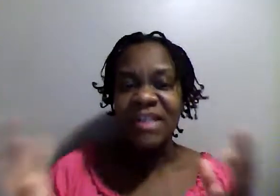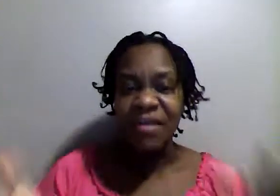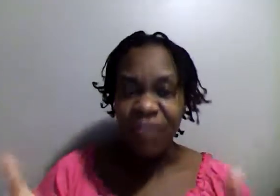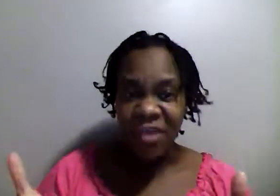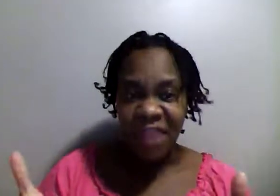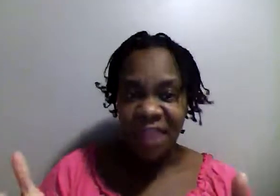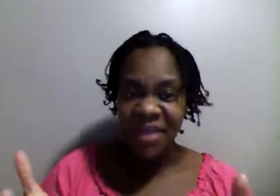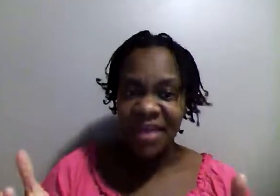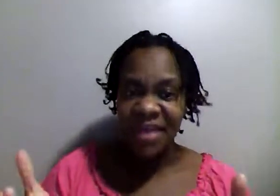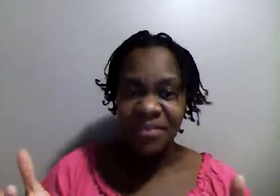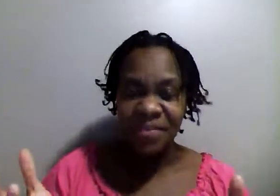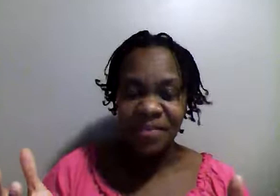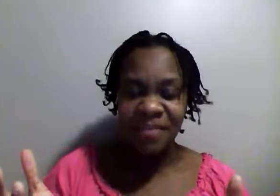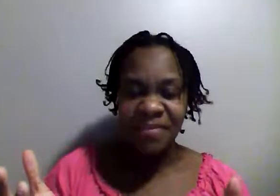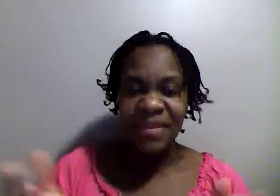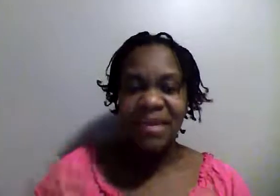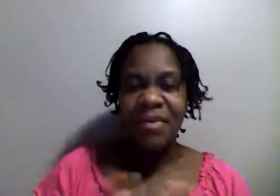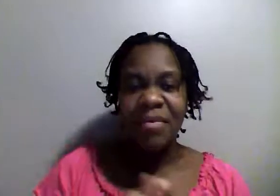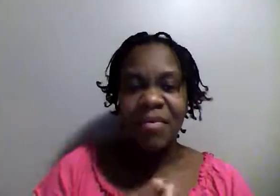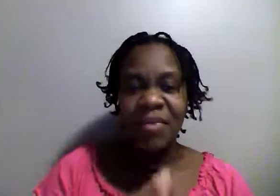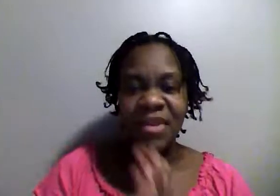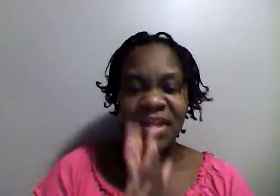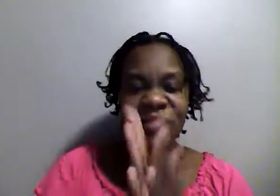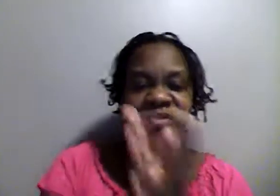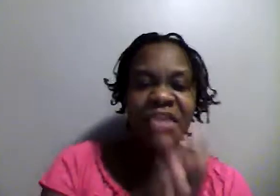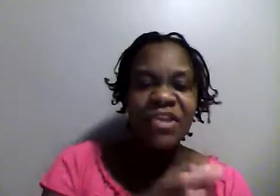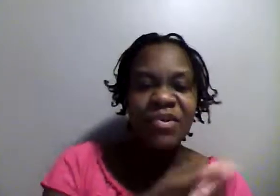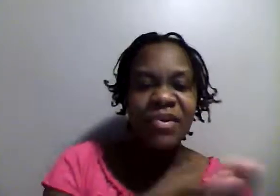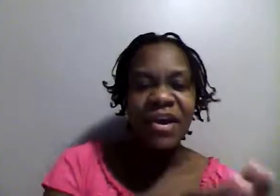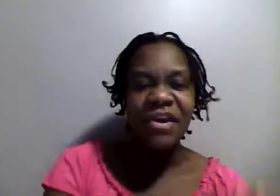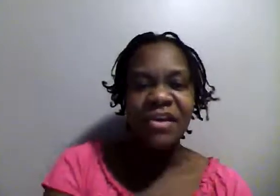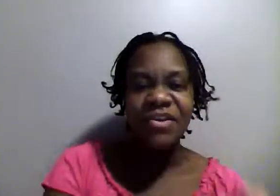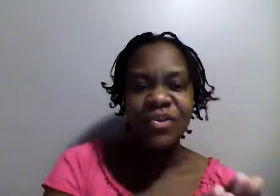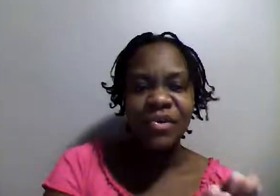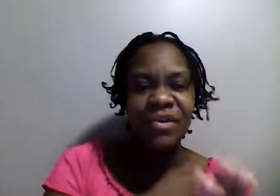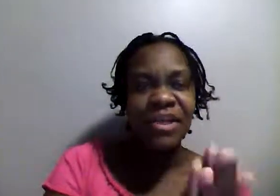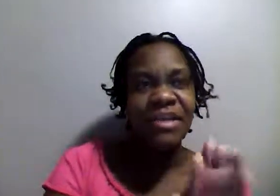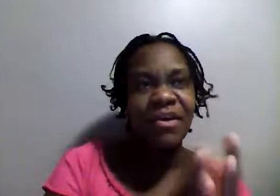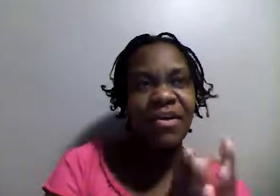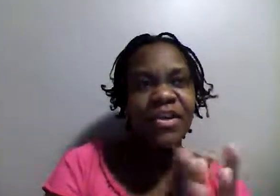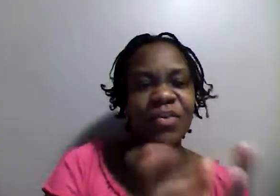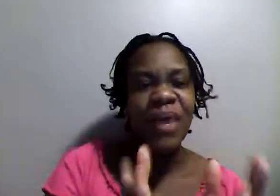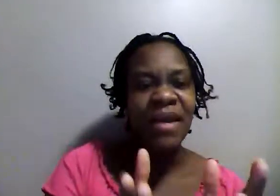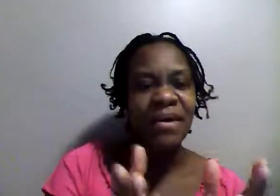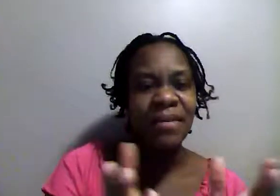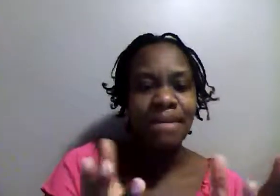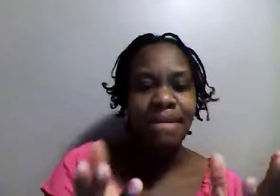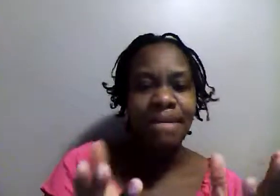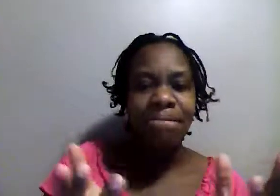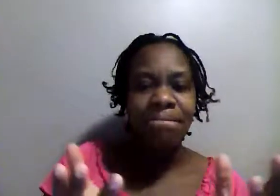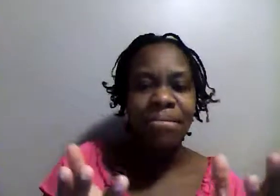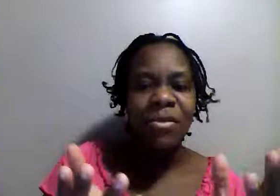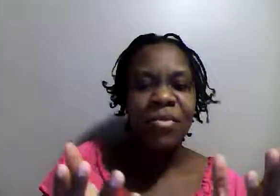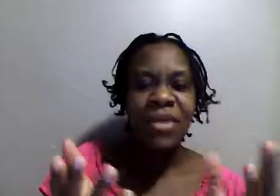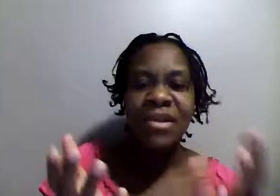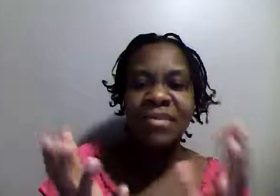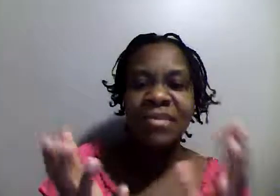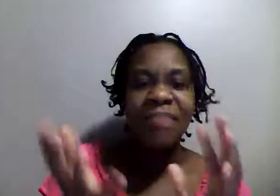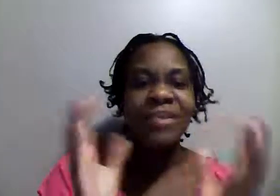fully ripe yet. With this green shoulder or yellow shoulder, it occurs when